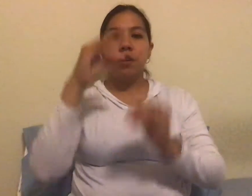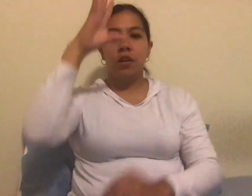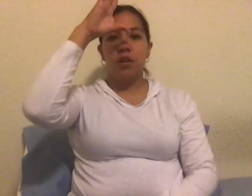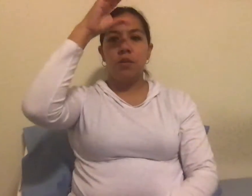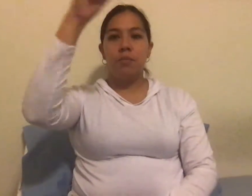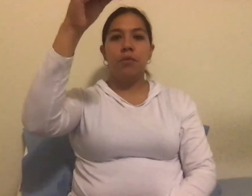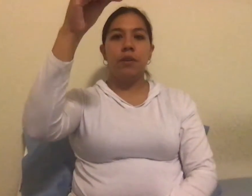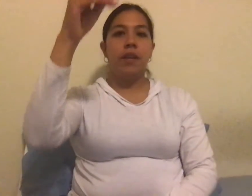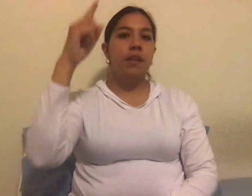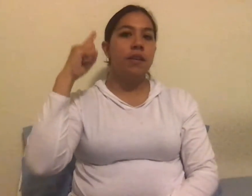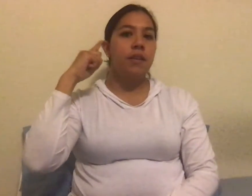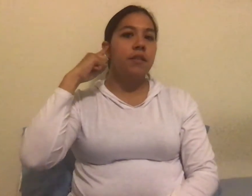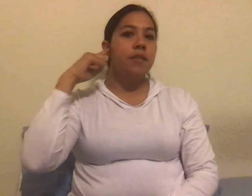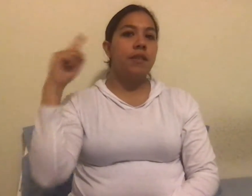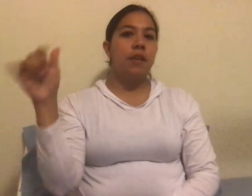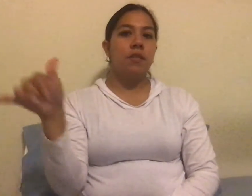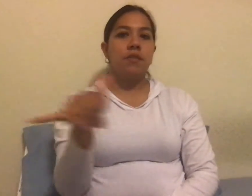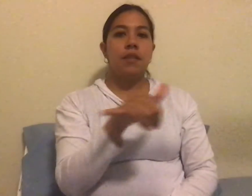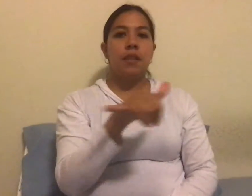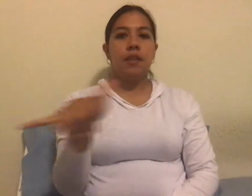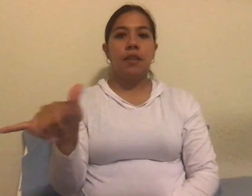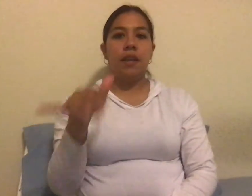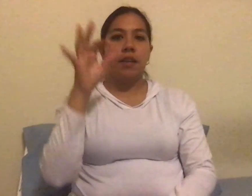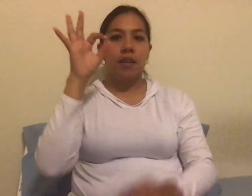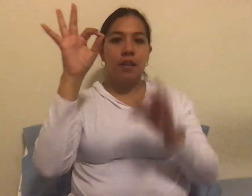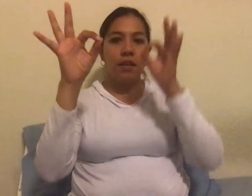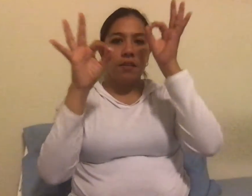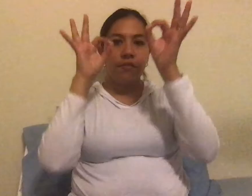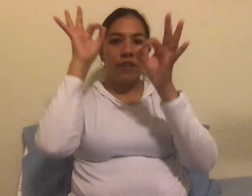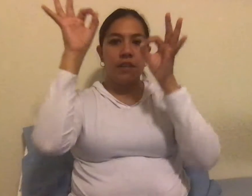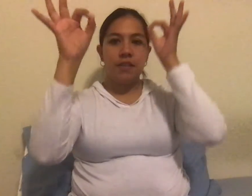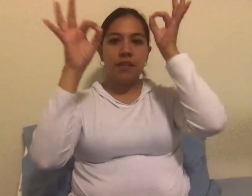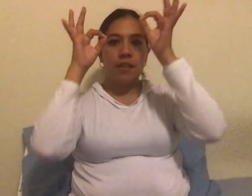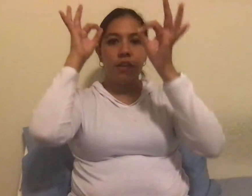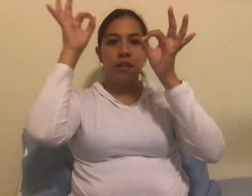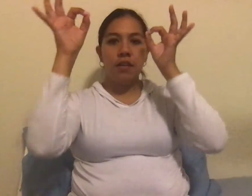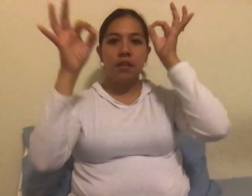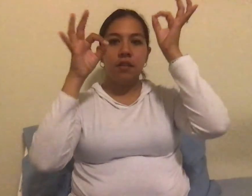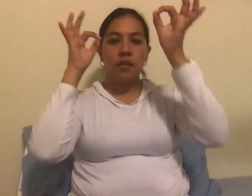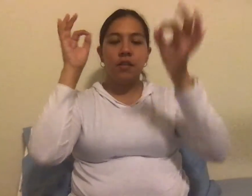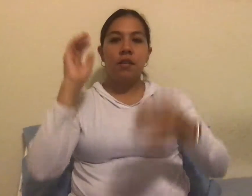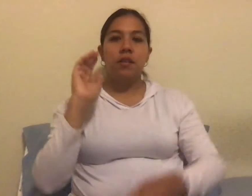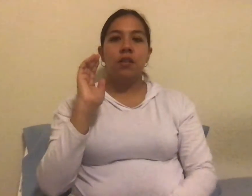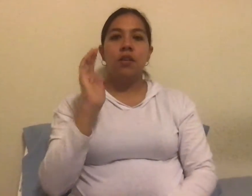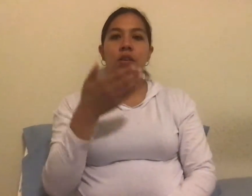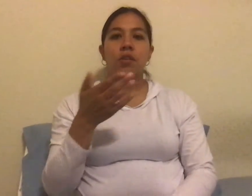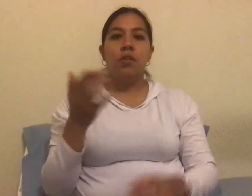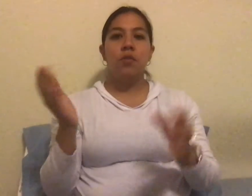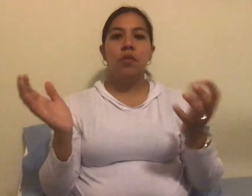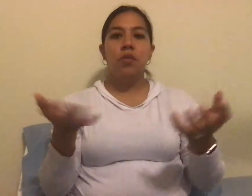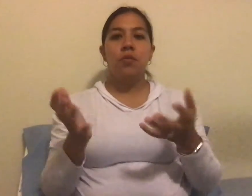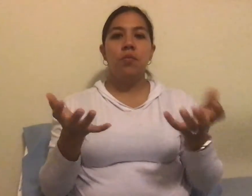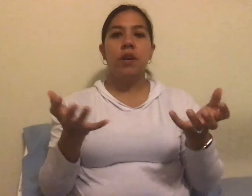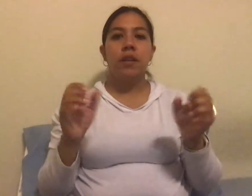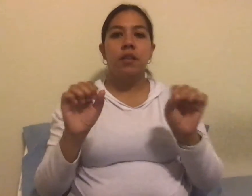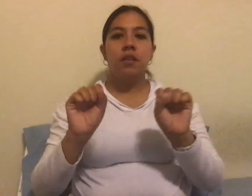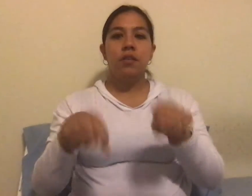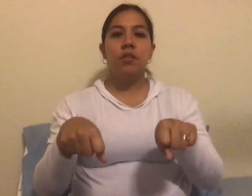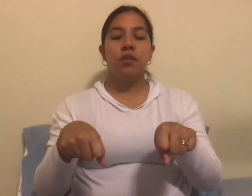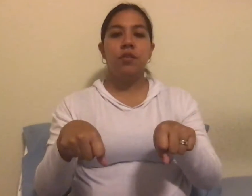more, boy. Sounds like fantasy. Oh, what